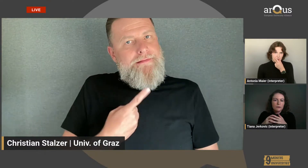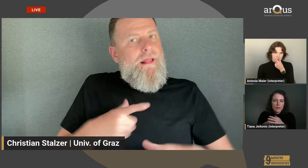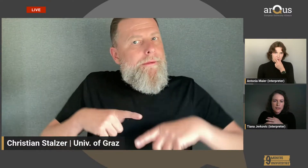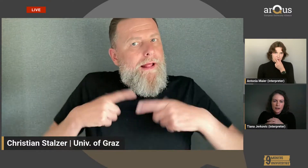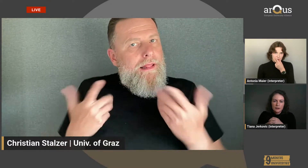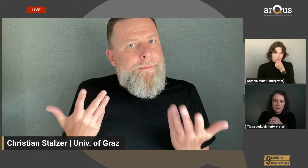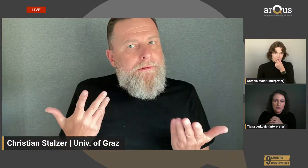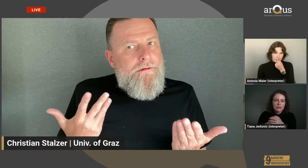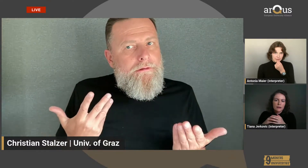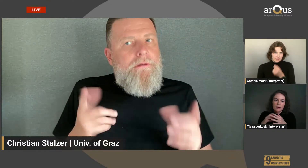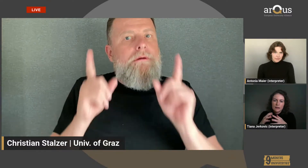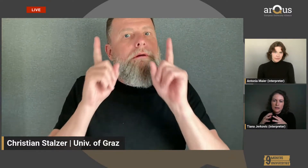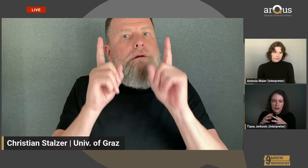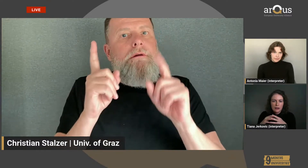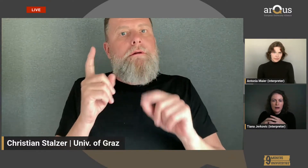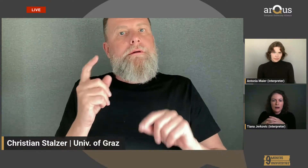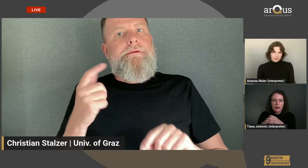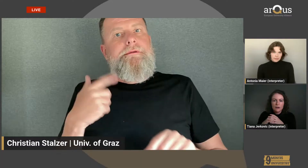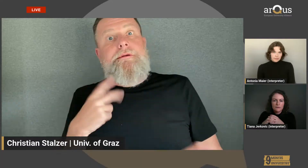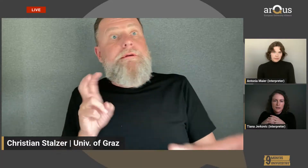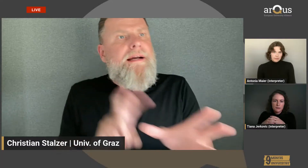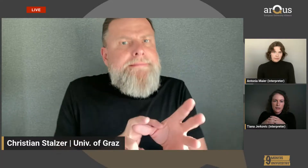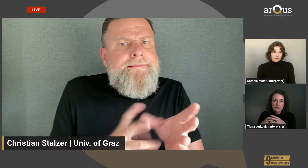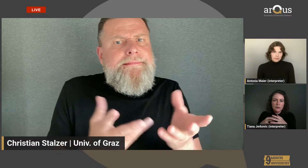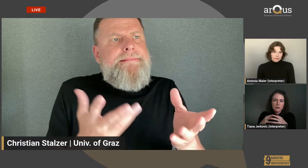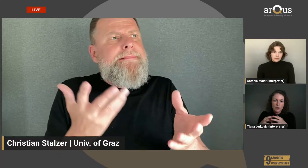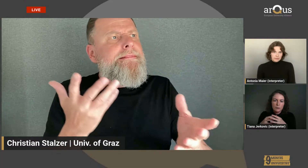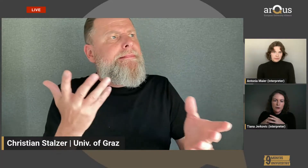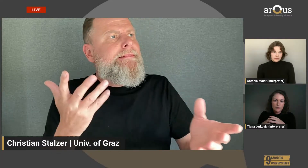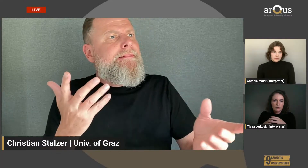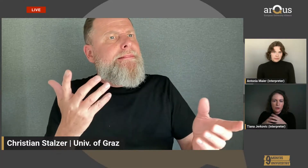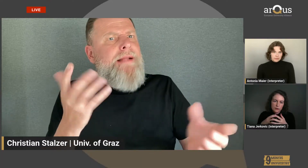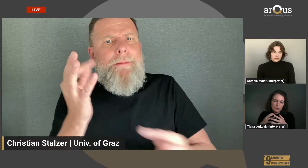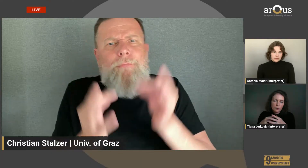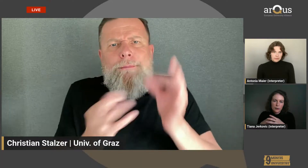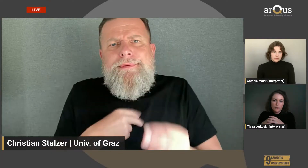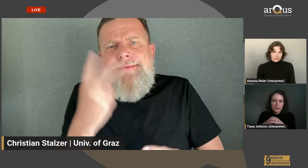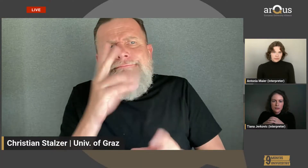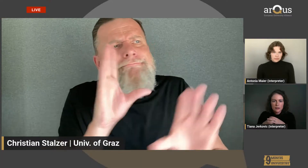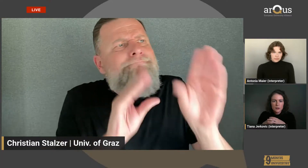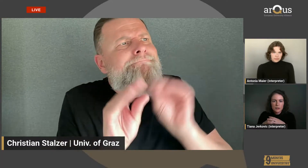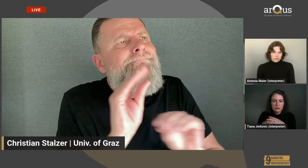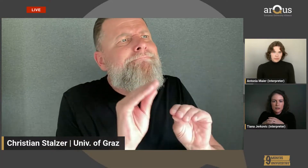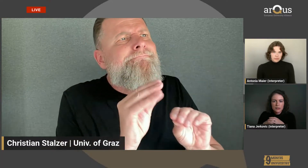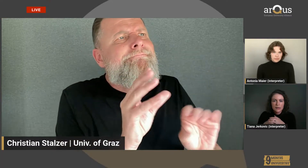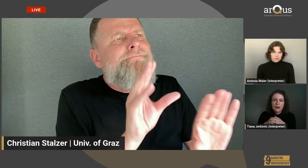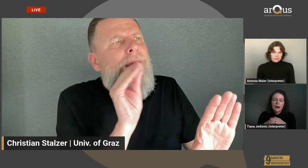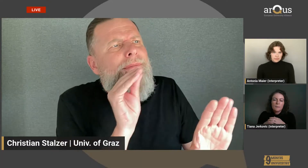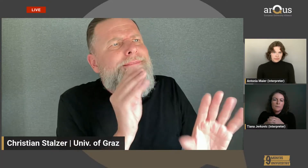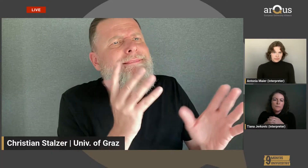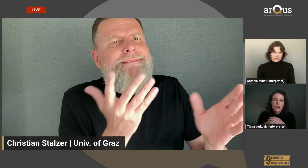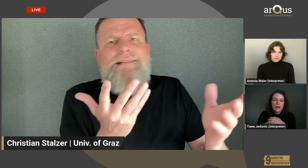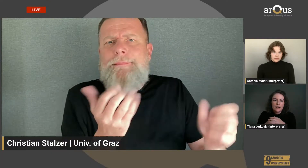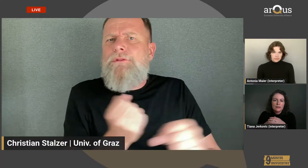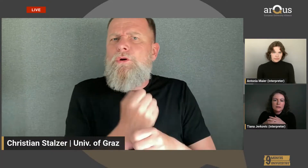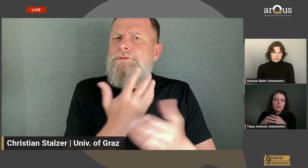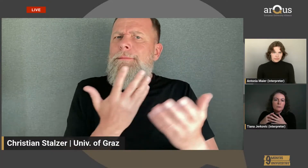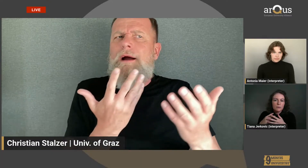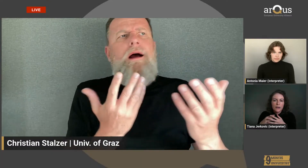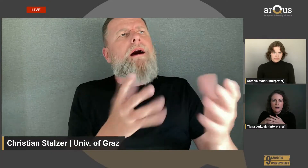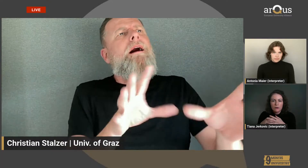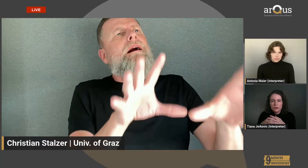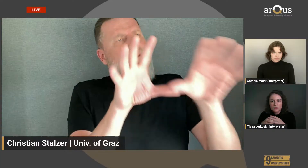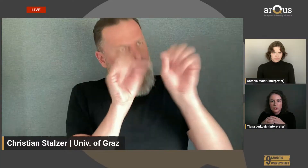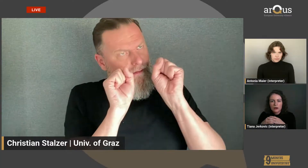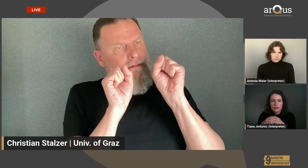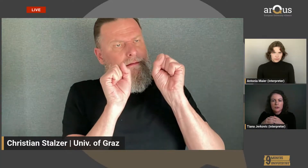So of course I could tell a lot of these things also from my personal experience. But